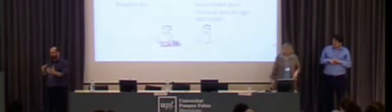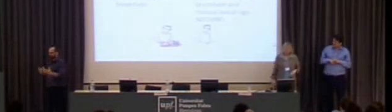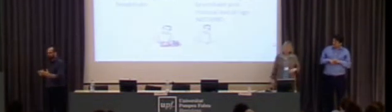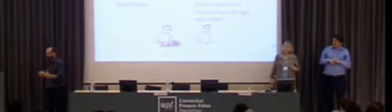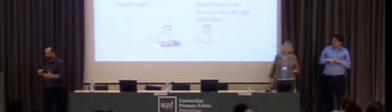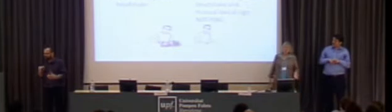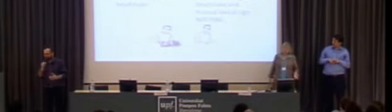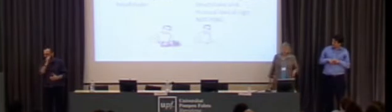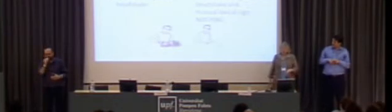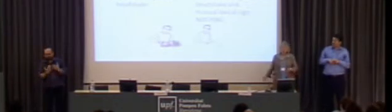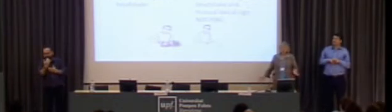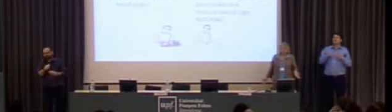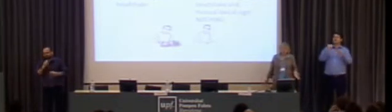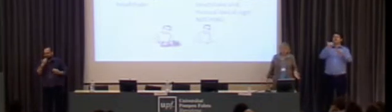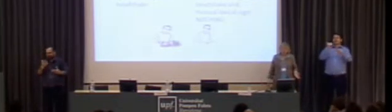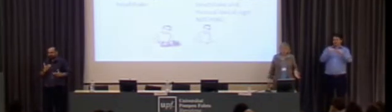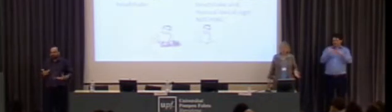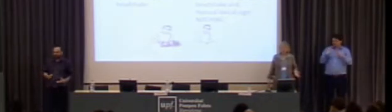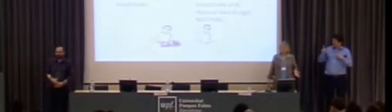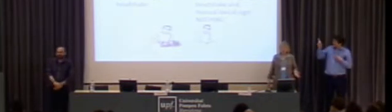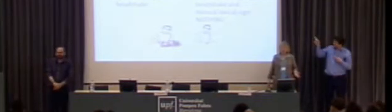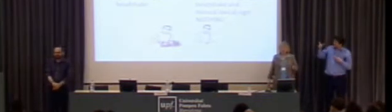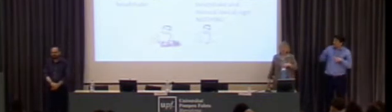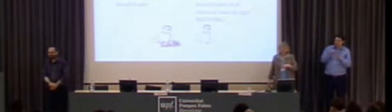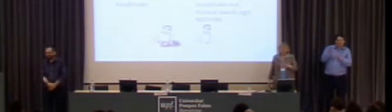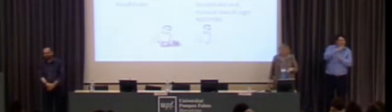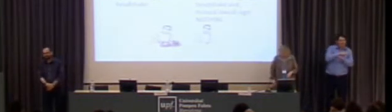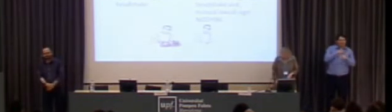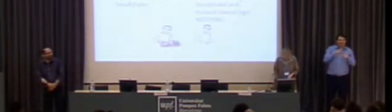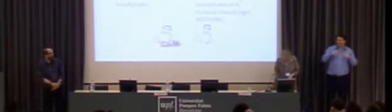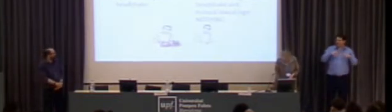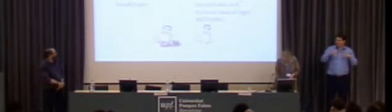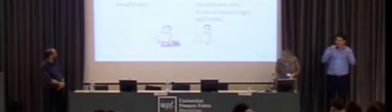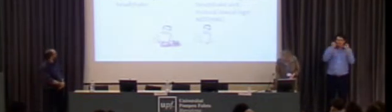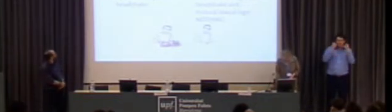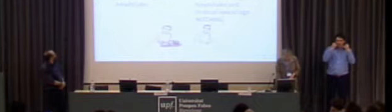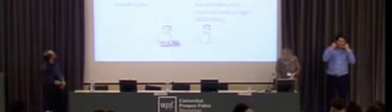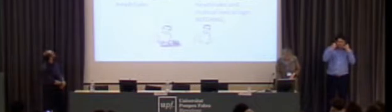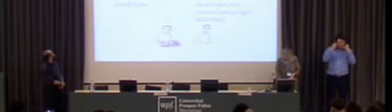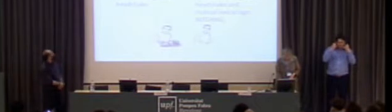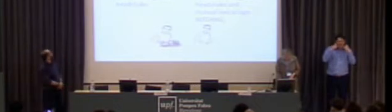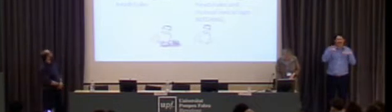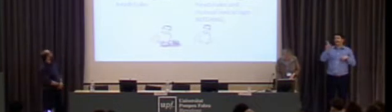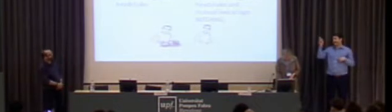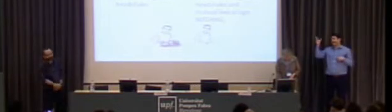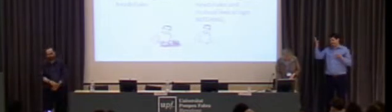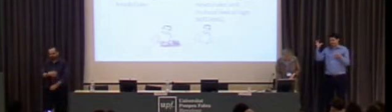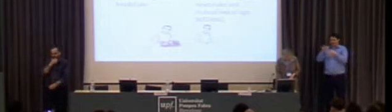Okay, we also looked at negation. This is really the same task that I talked about in relation to stroke patients.